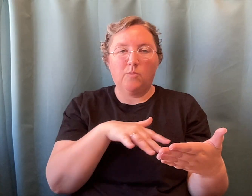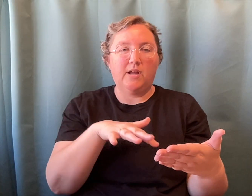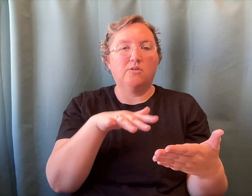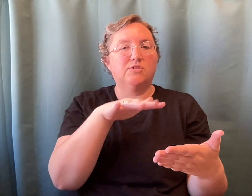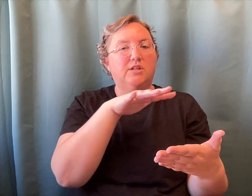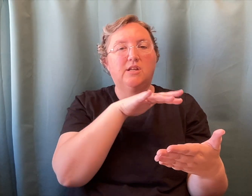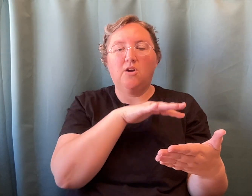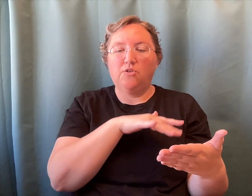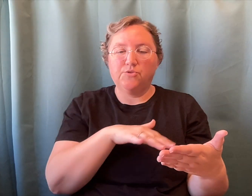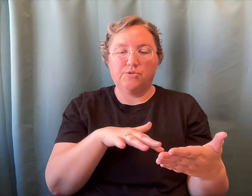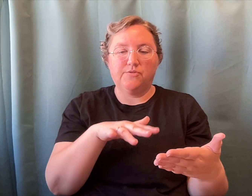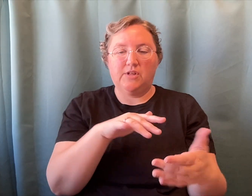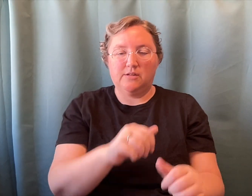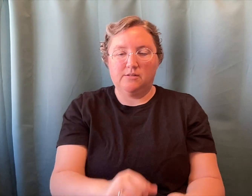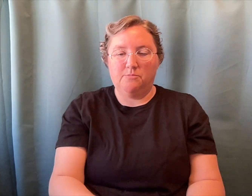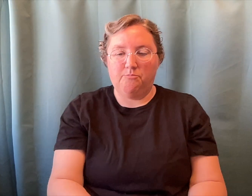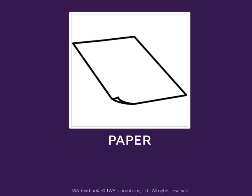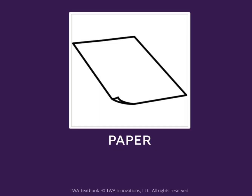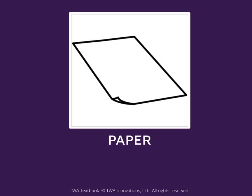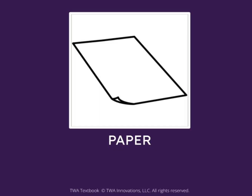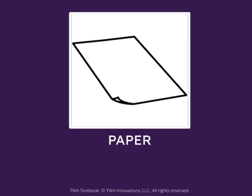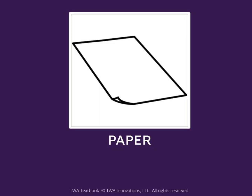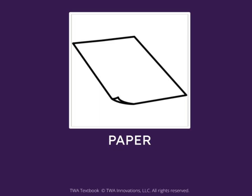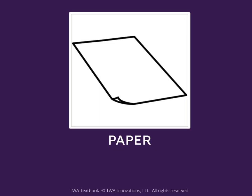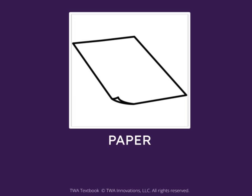around, studying all sorts of things.